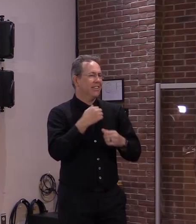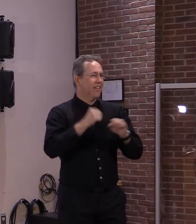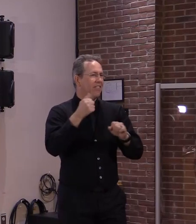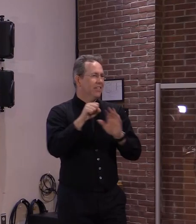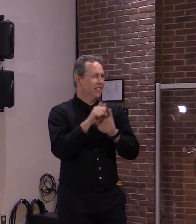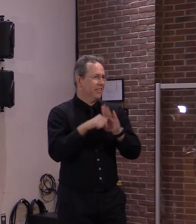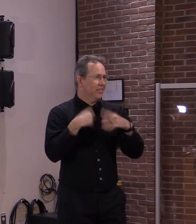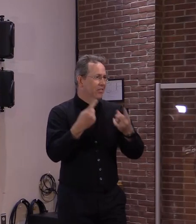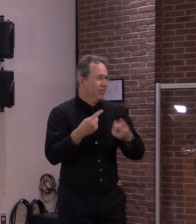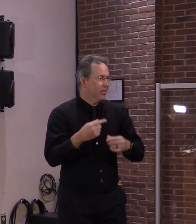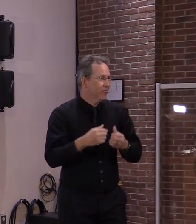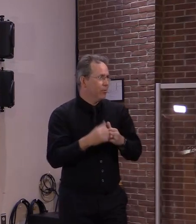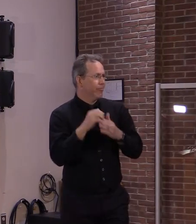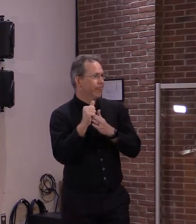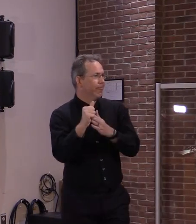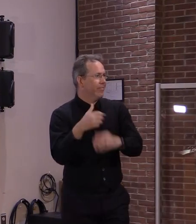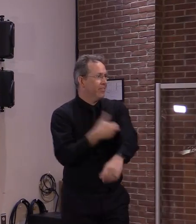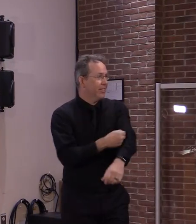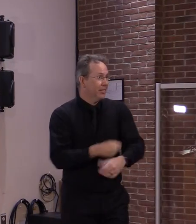Sorry to take up so much time, and thank you both.